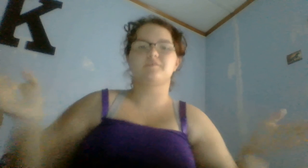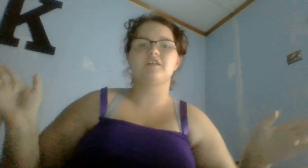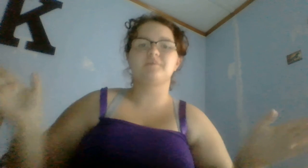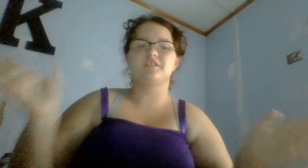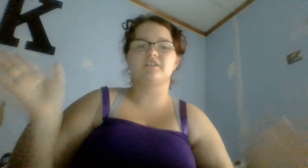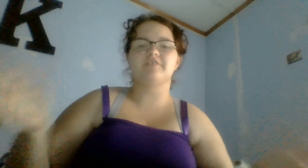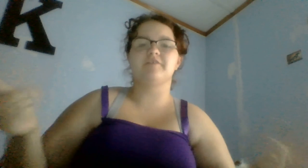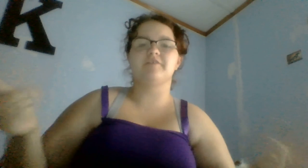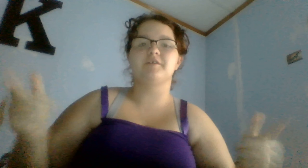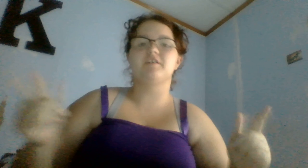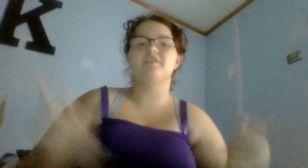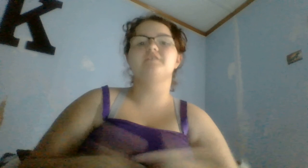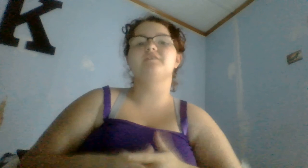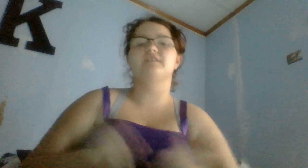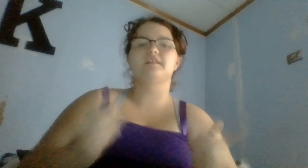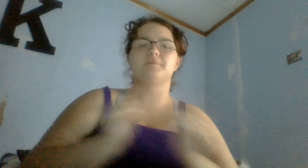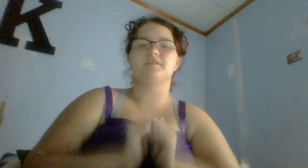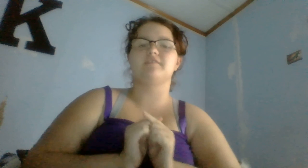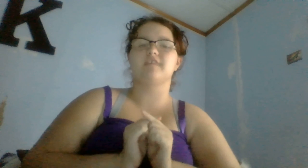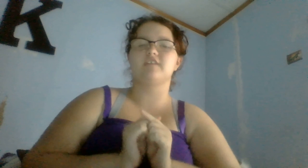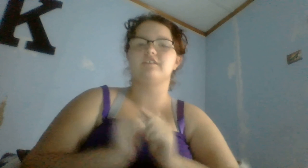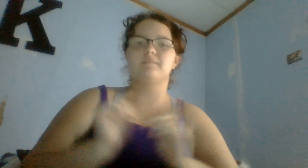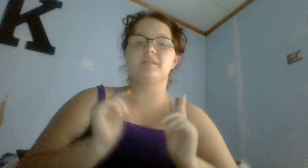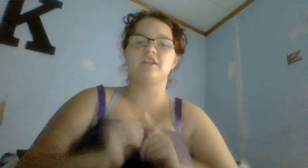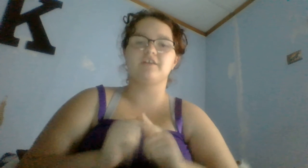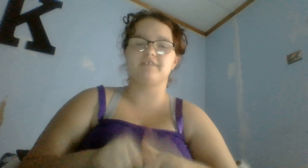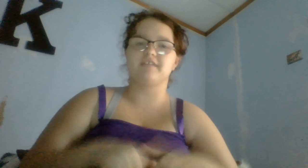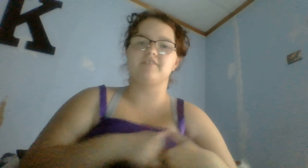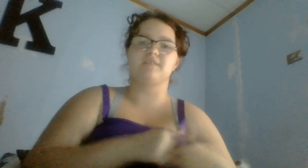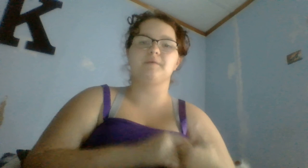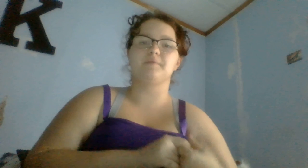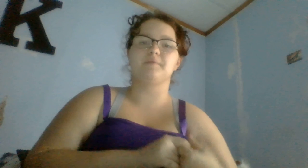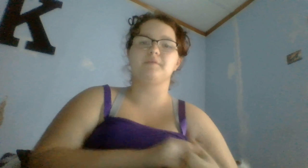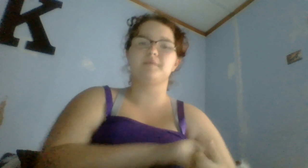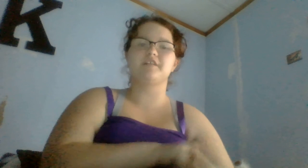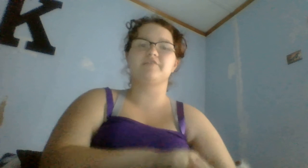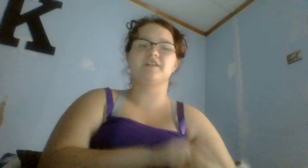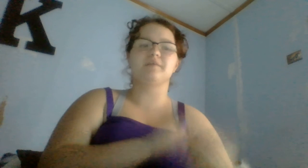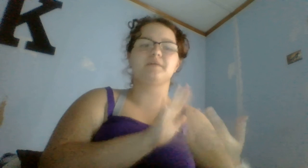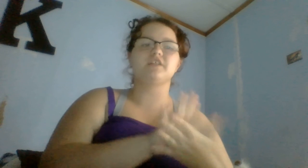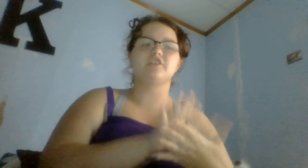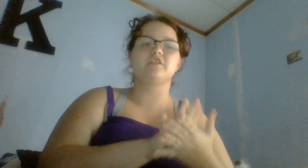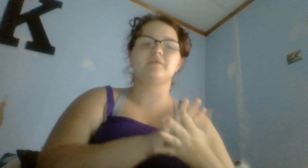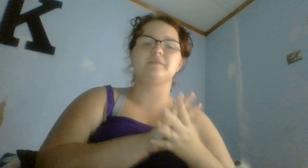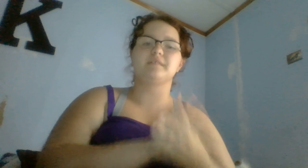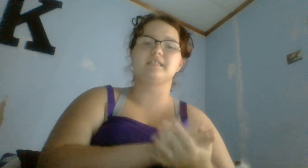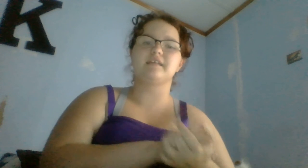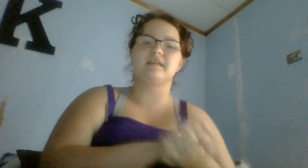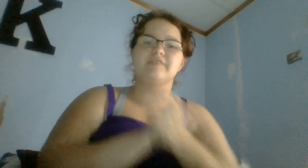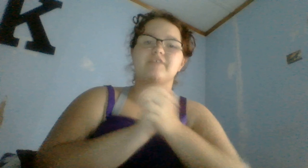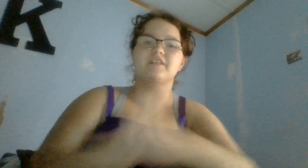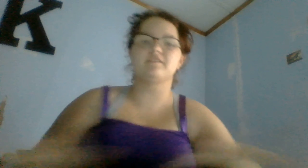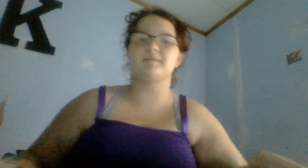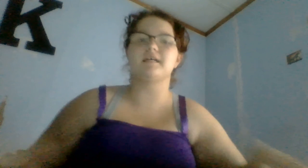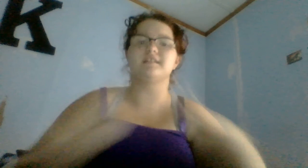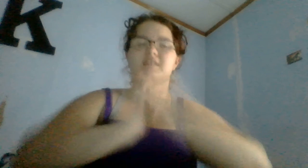subscribe to my channel if you are new click the post notifications to be notified every time i upload a brand new video i'm pretty sure you don't want to miss any videos of mine